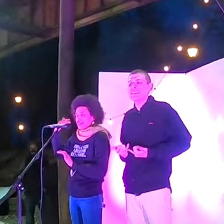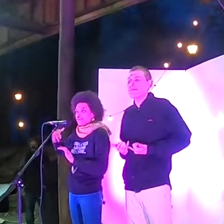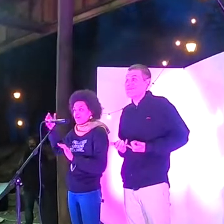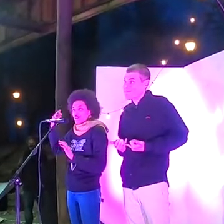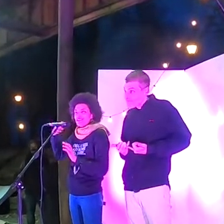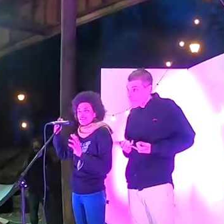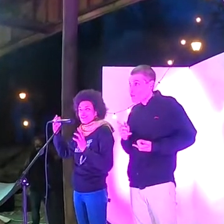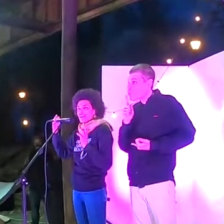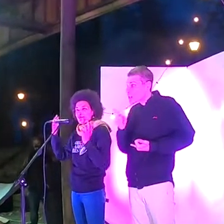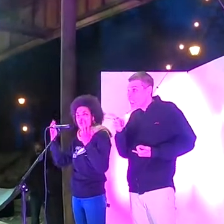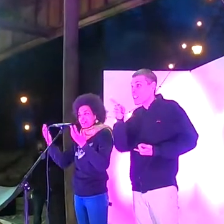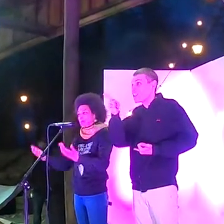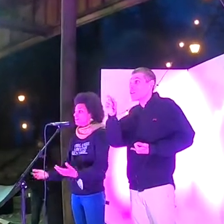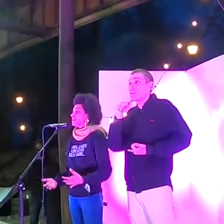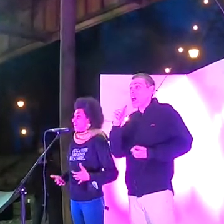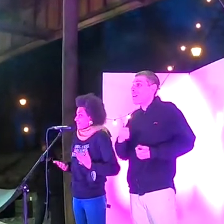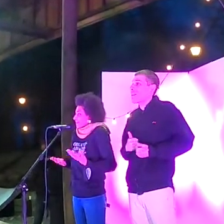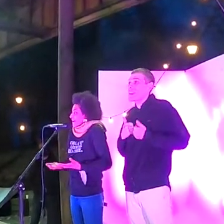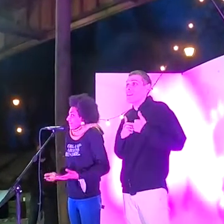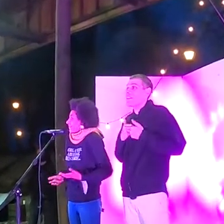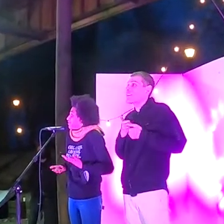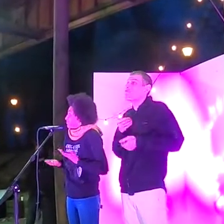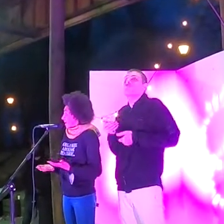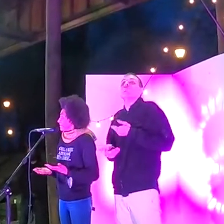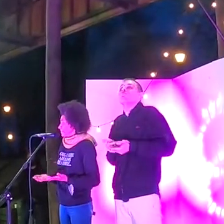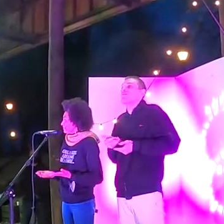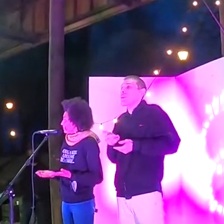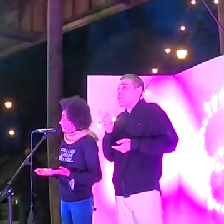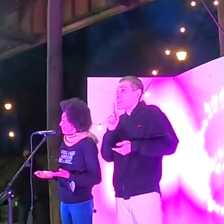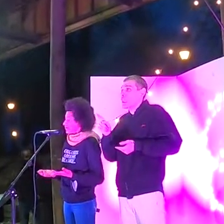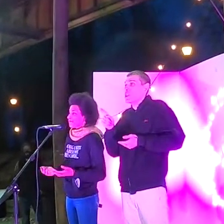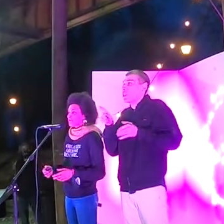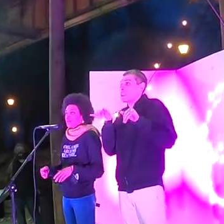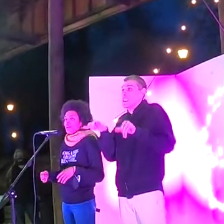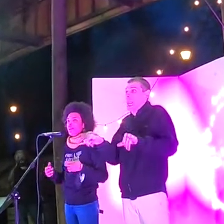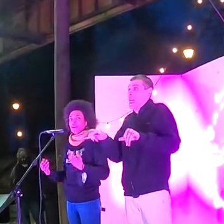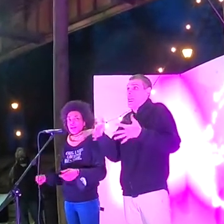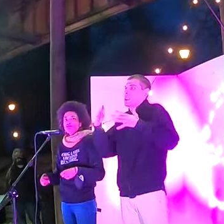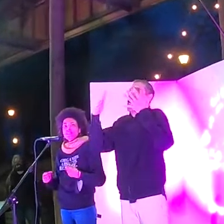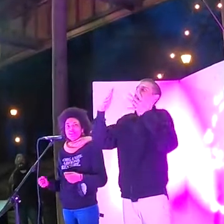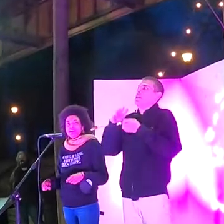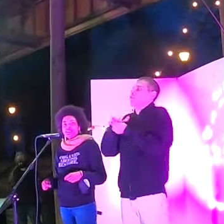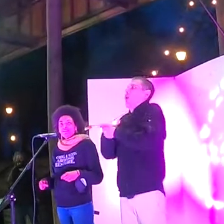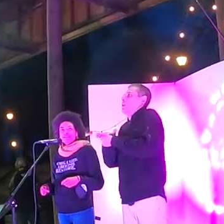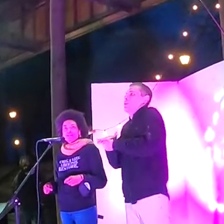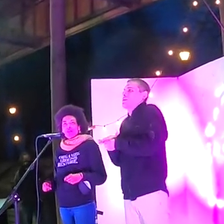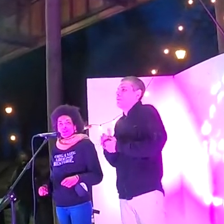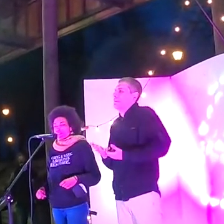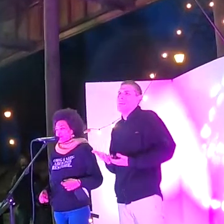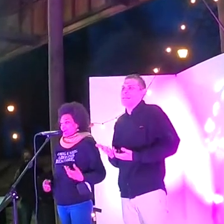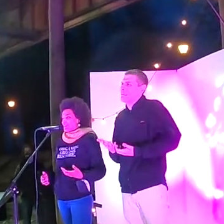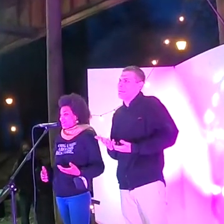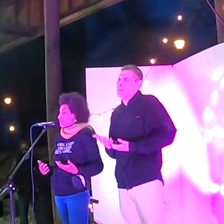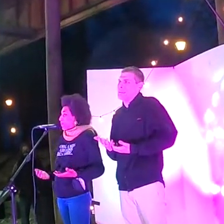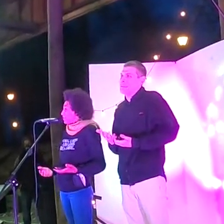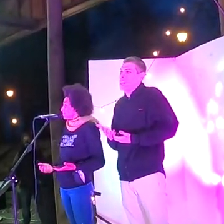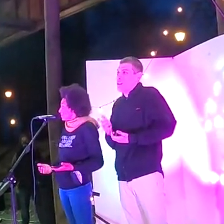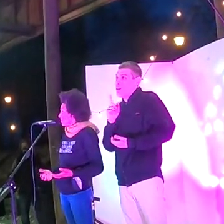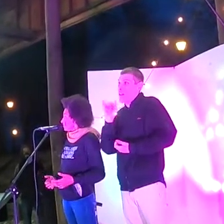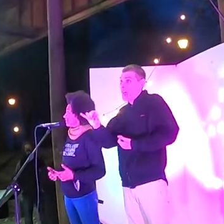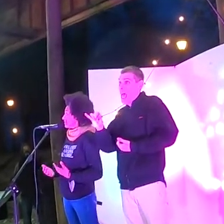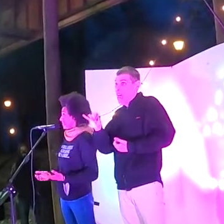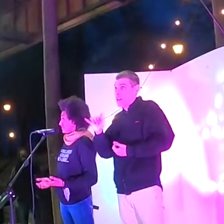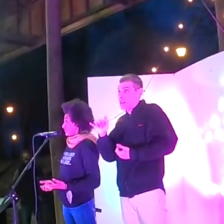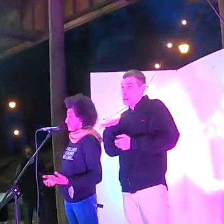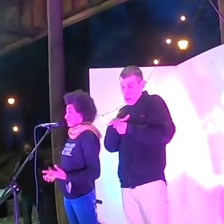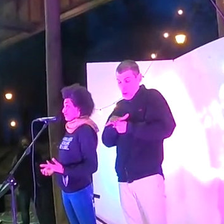really living in spaces that bring up a lot of anxiety and stress. And that really is what the oppressor wants